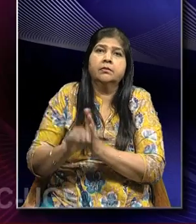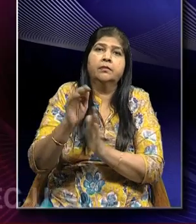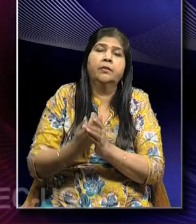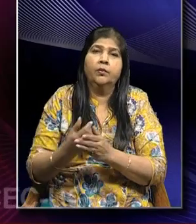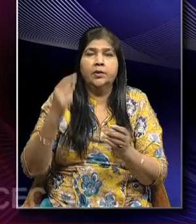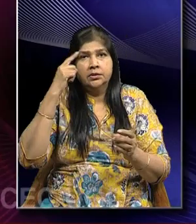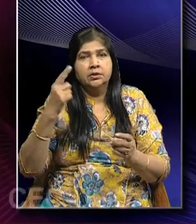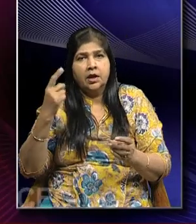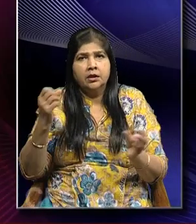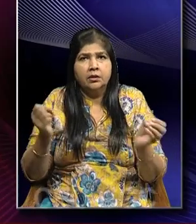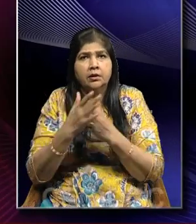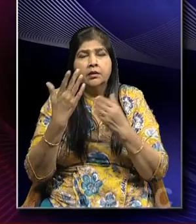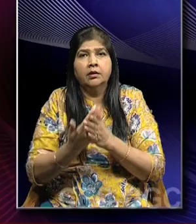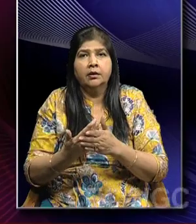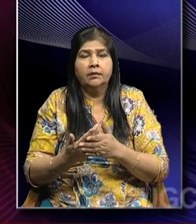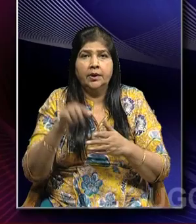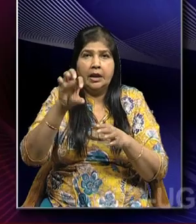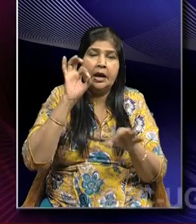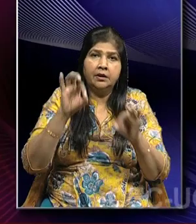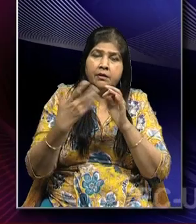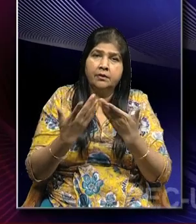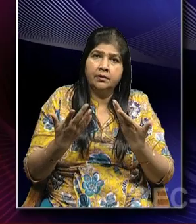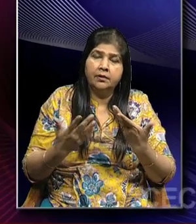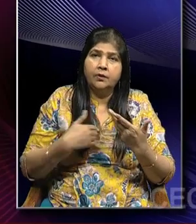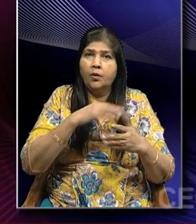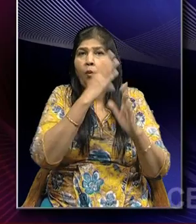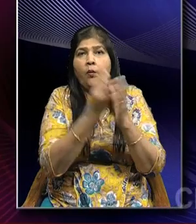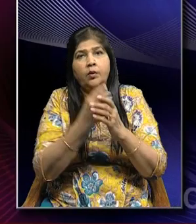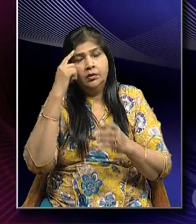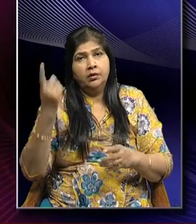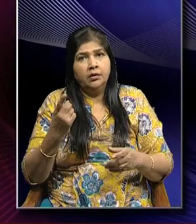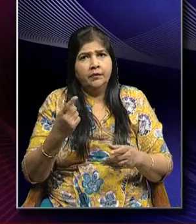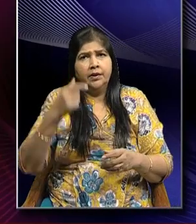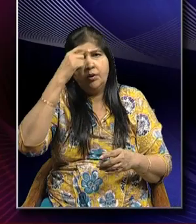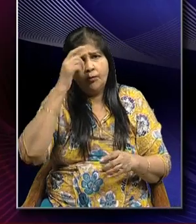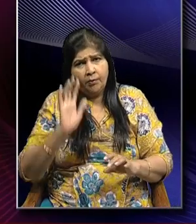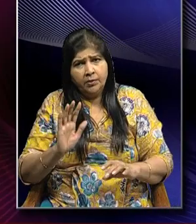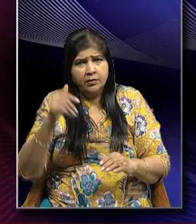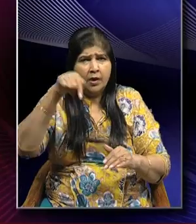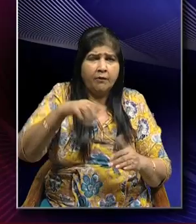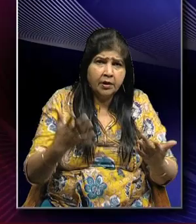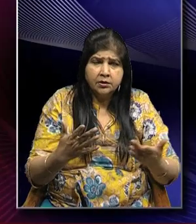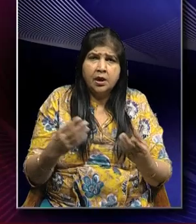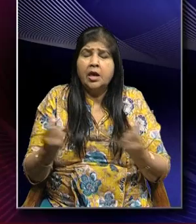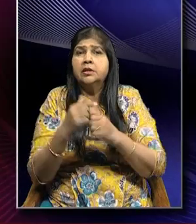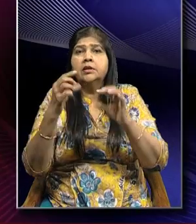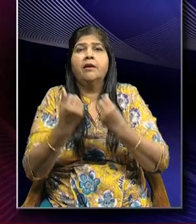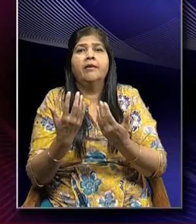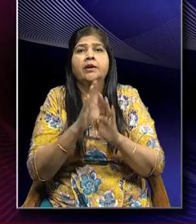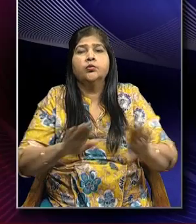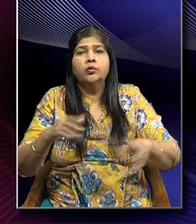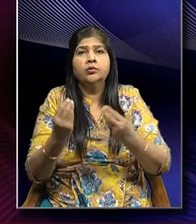we start thinking about it, we identify, and we all know that once we know the problem, we can very easily find the solutions as